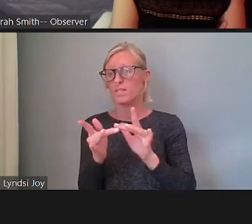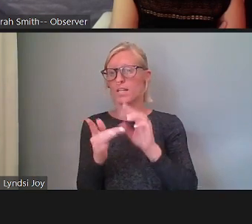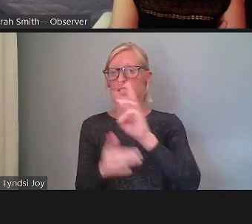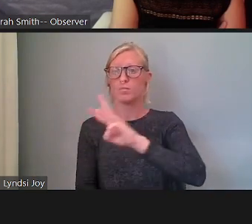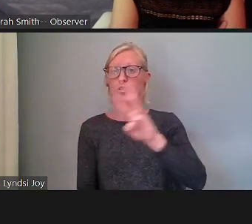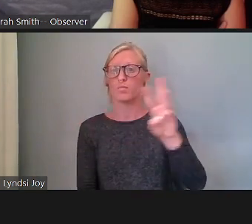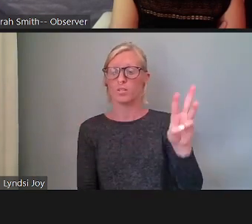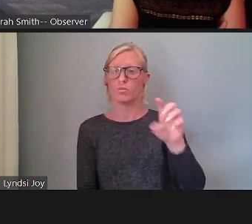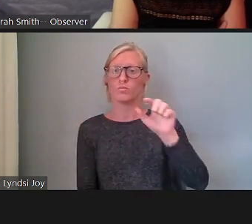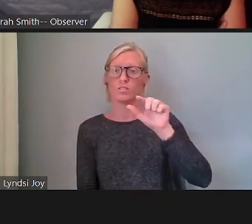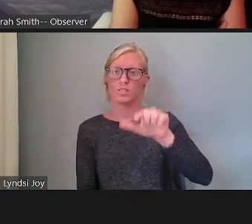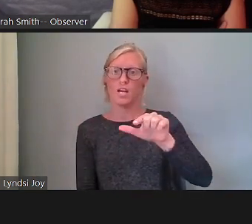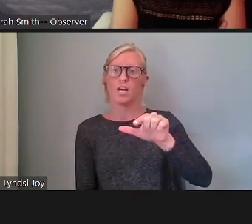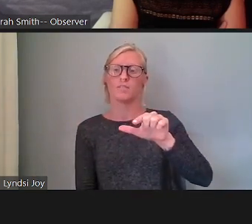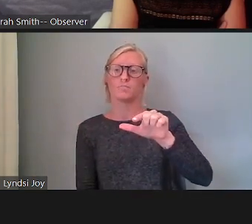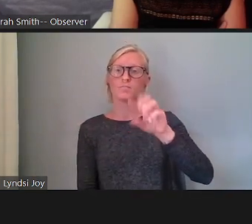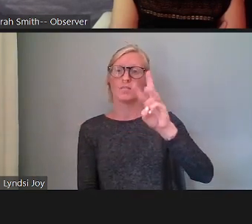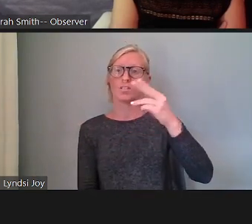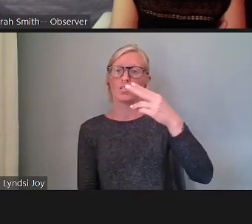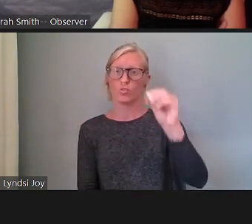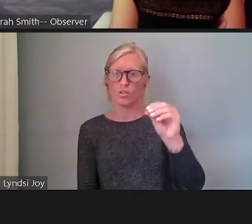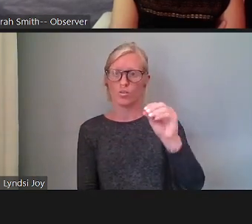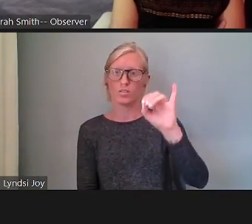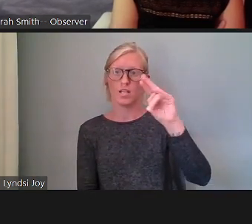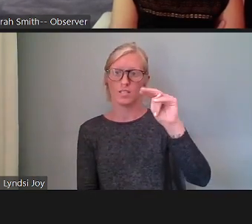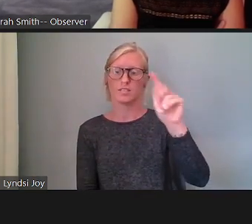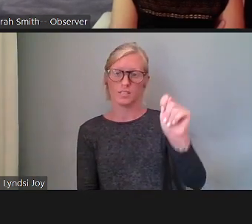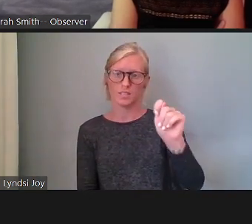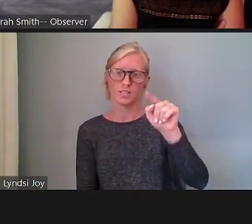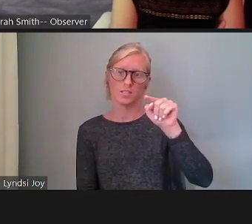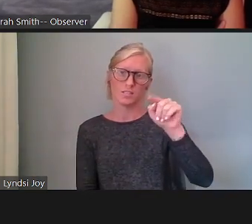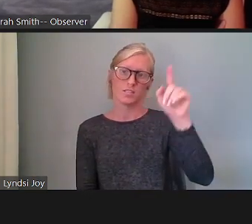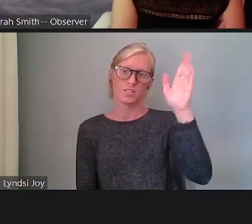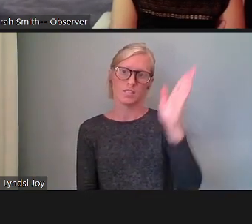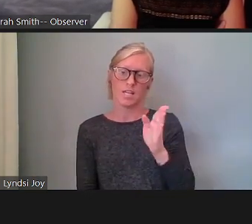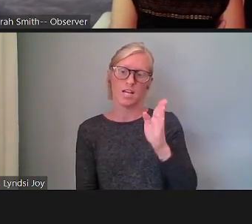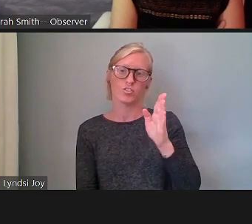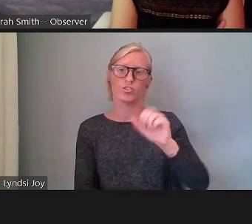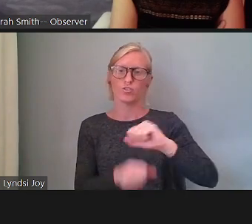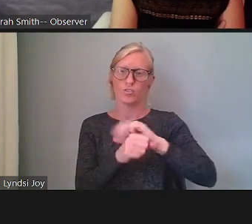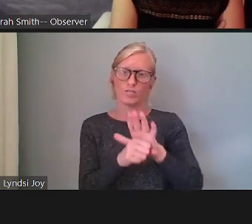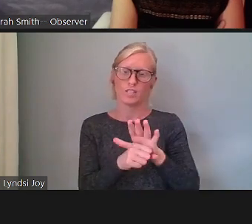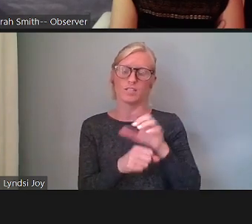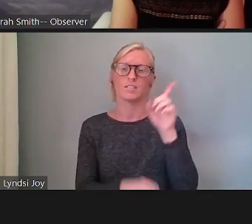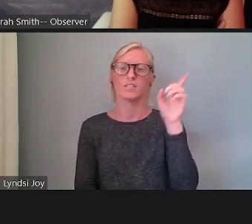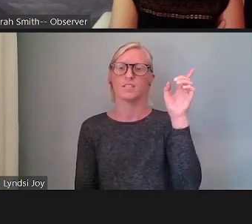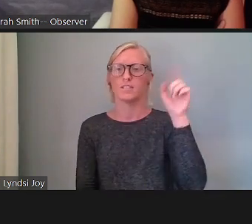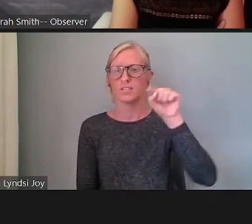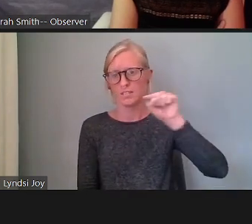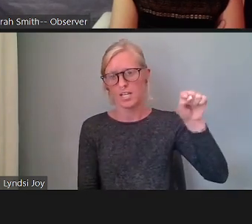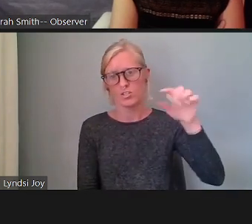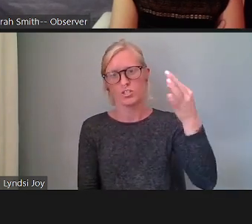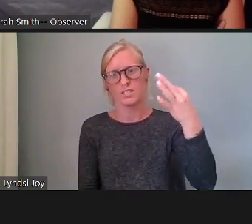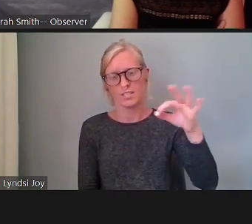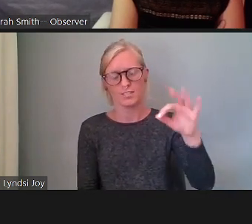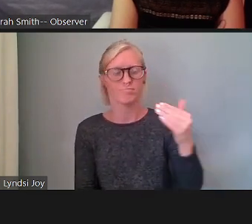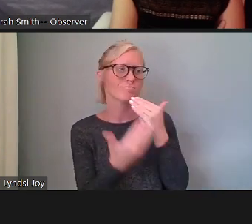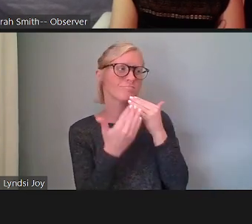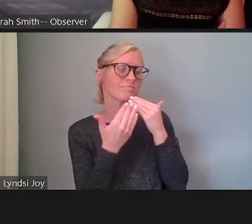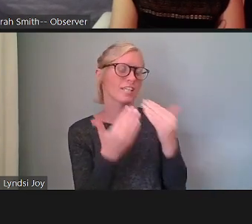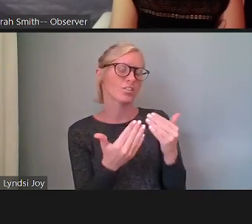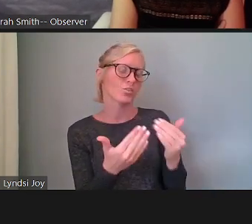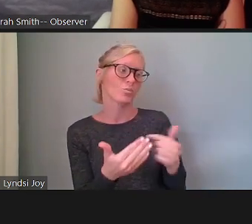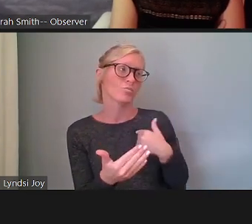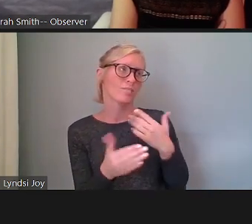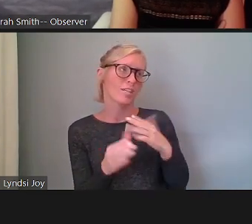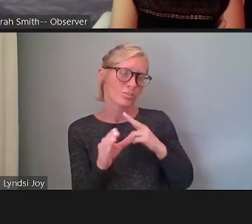www.who.int/COVID-19. Thank you again, Aisha Malik, and I'm sorry, Satyogi. Thank you, and keep joining our live